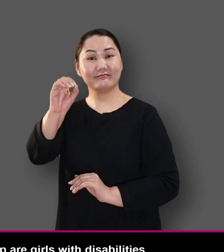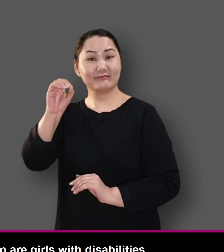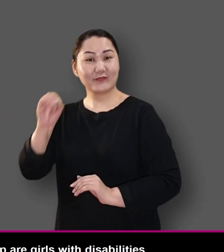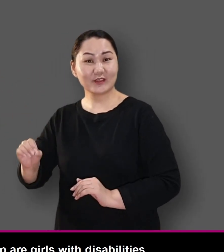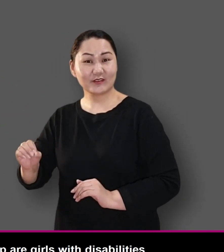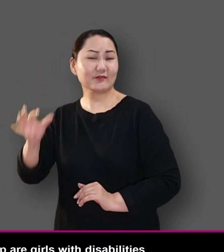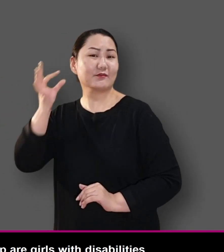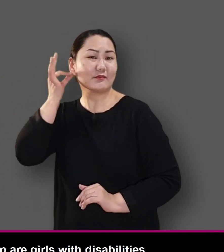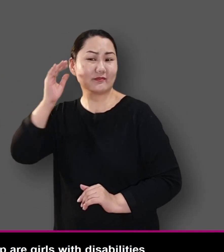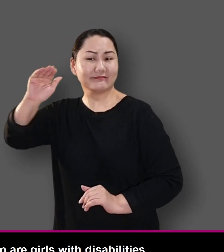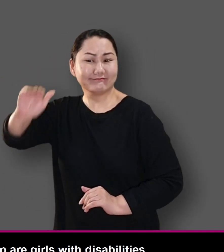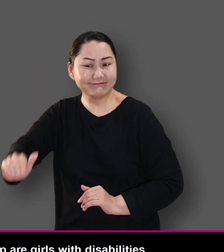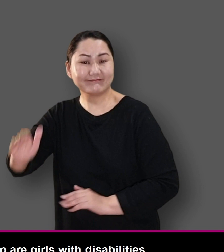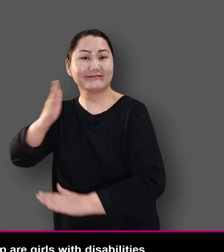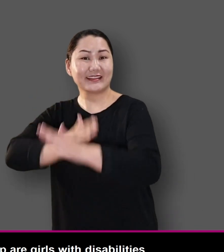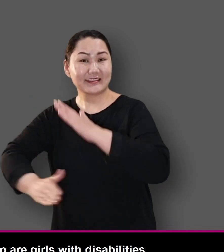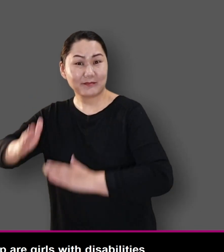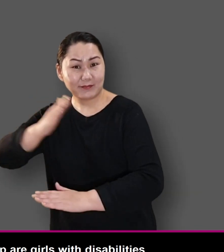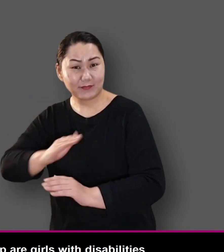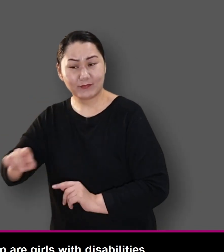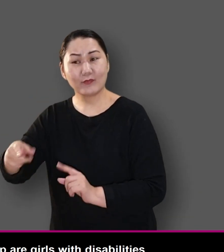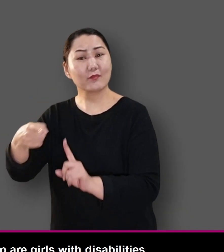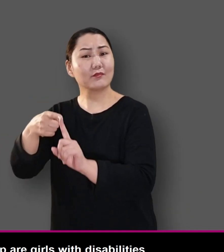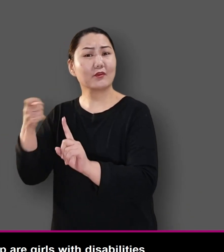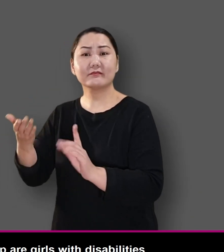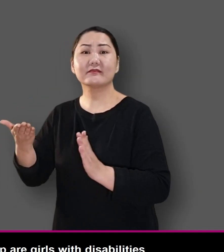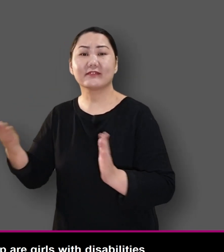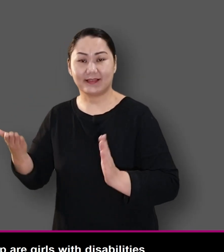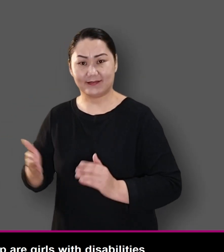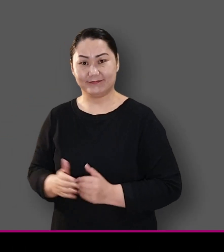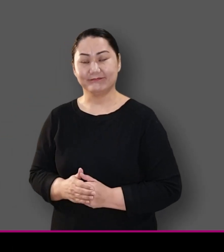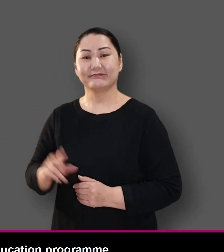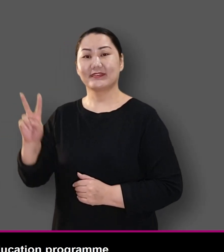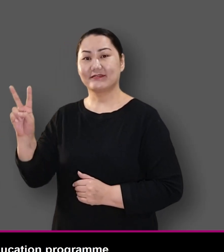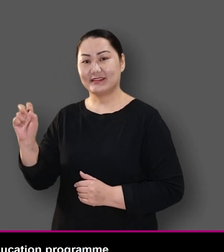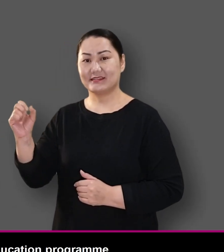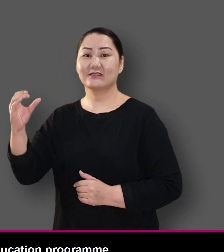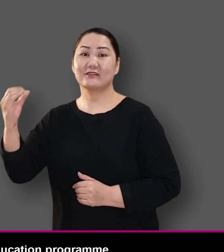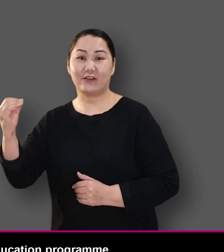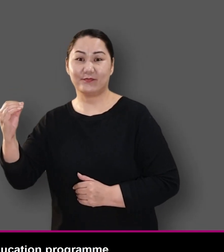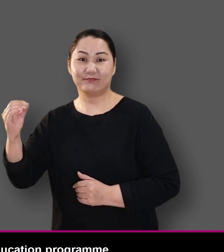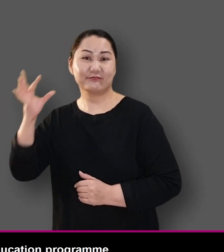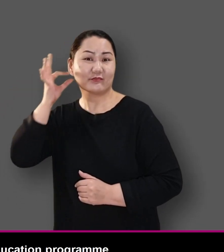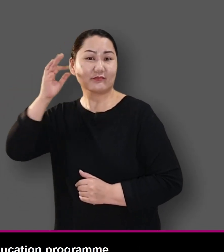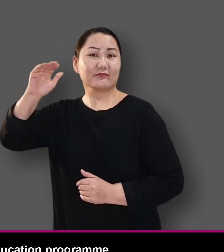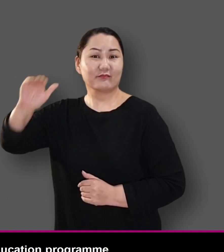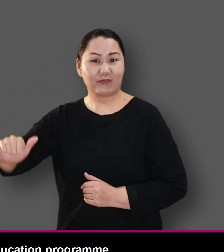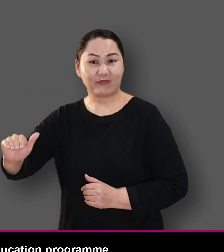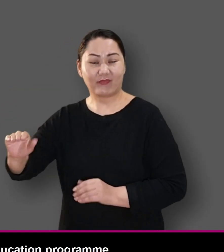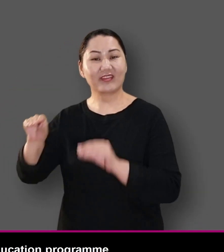6% of the target group are girls with disabilities in our girls' education program,